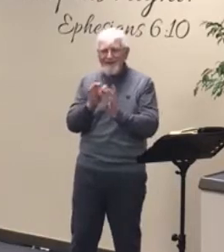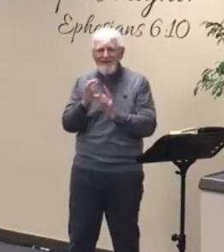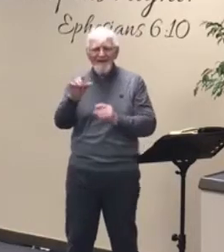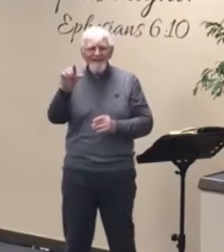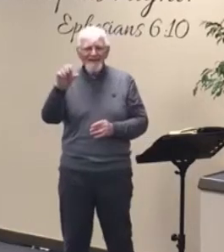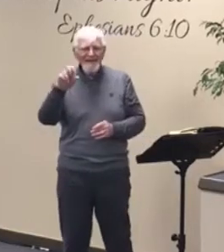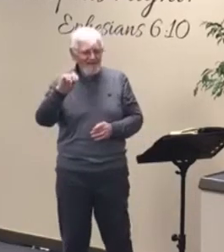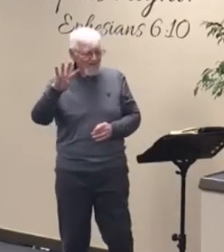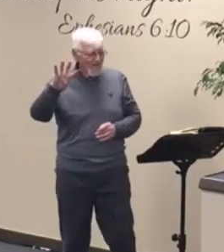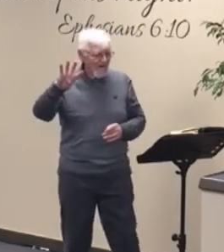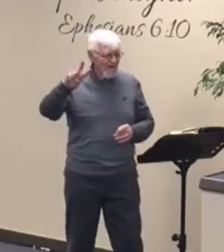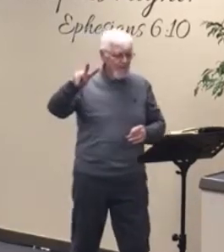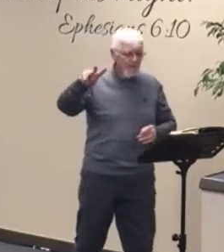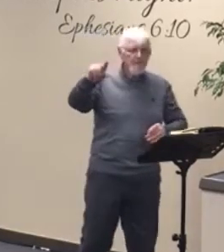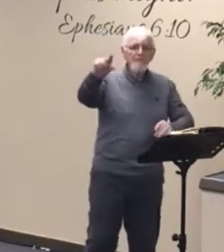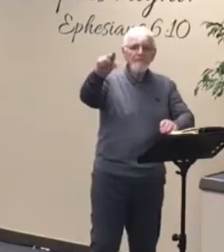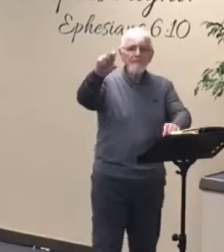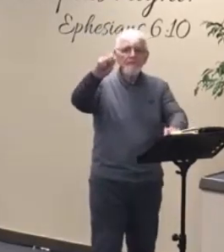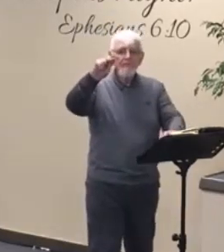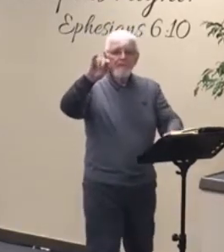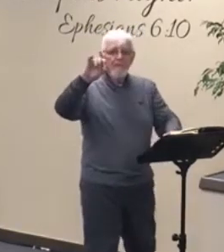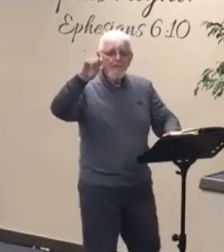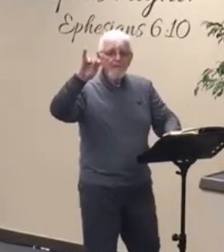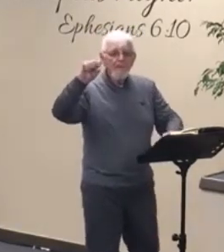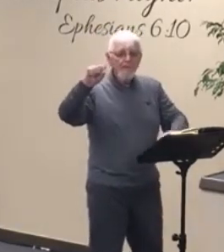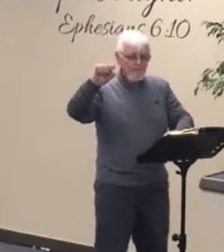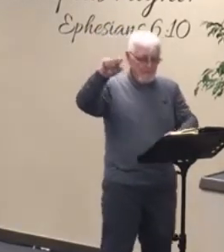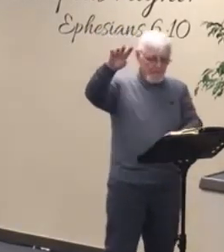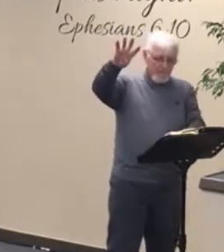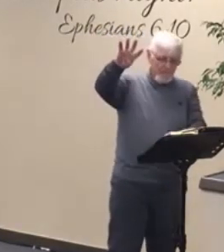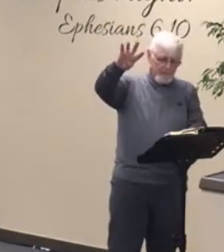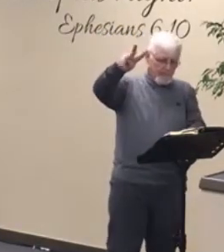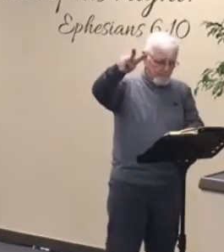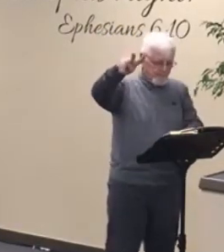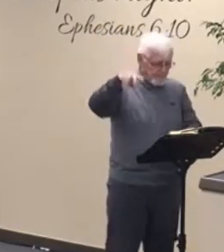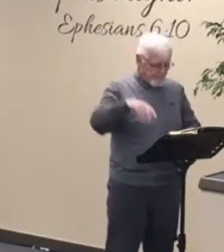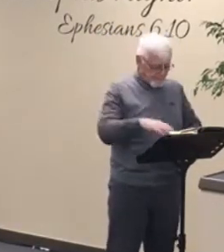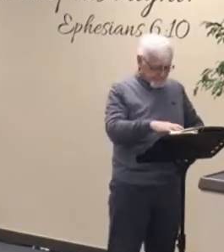chapter 42. Genesis chapter 42.